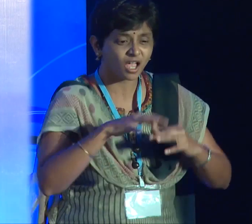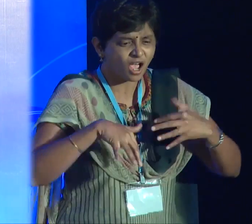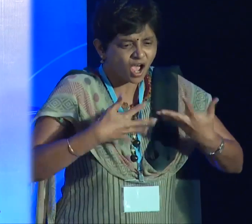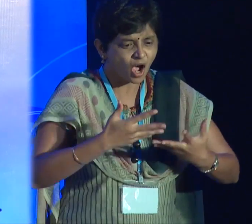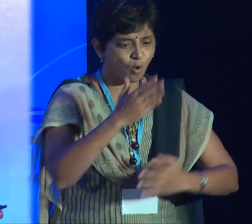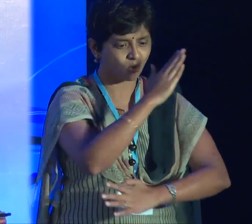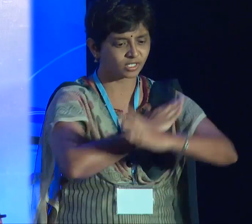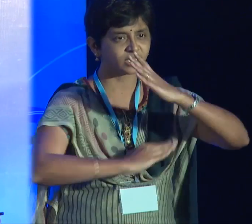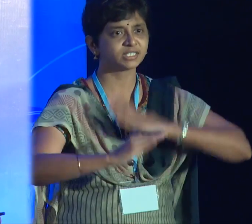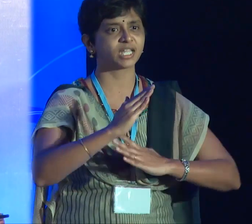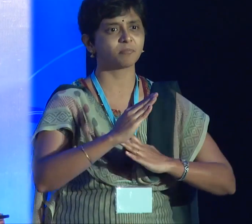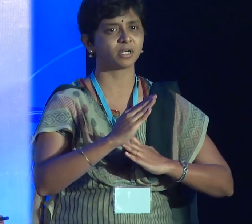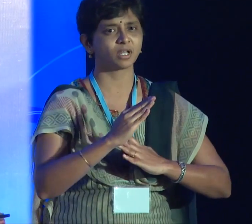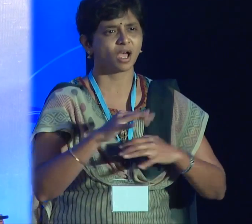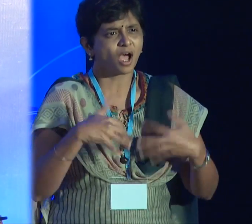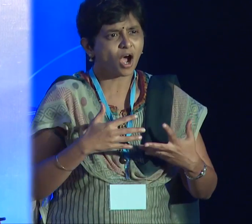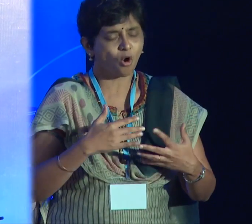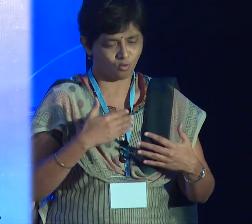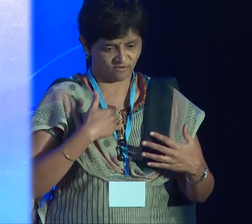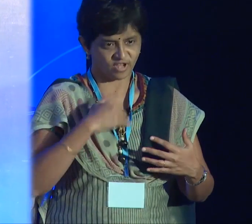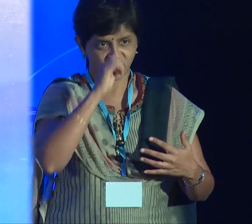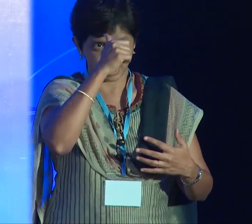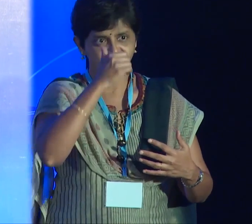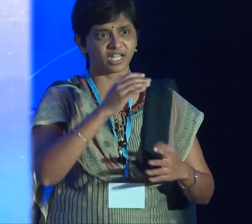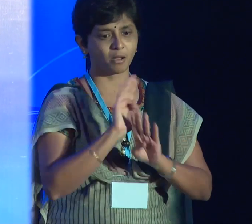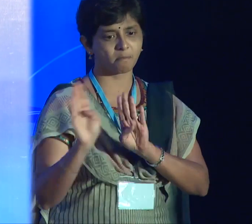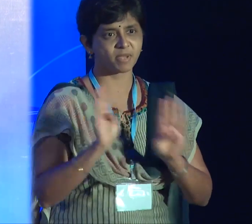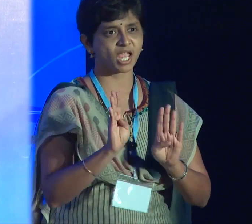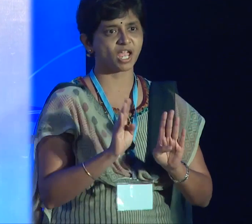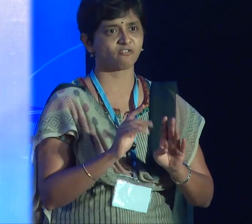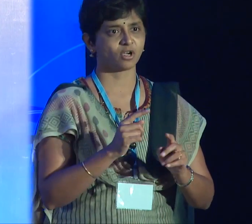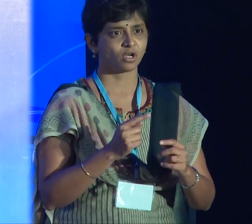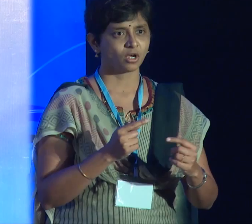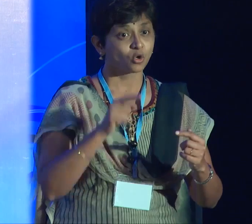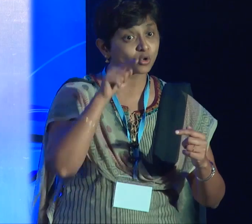to invisibilize people who are different from us.